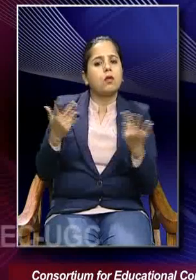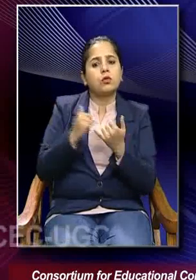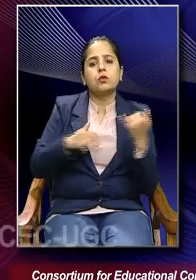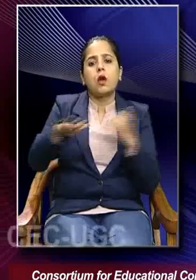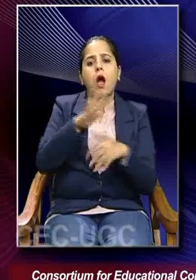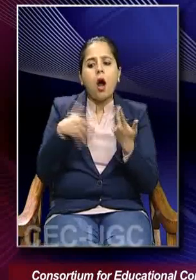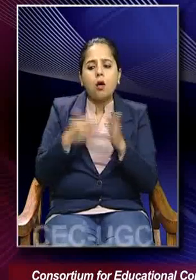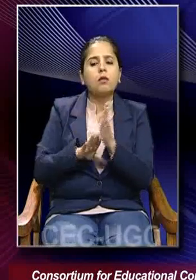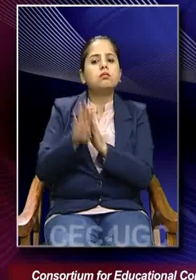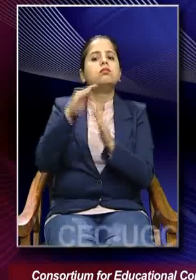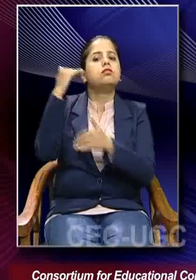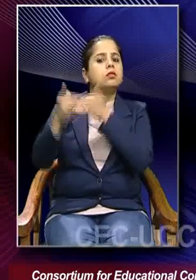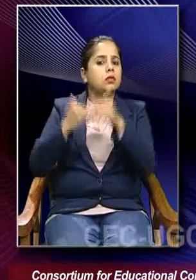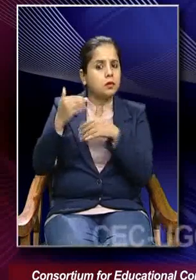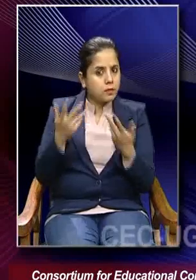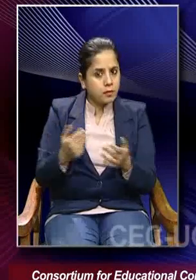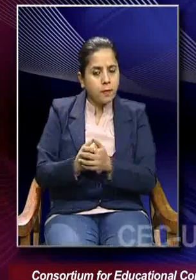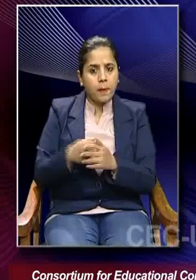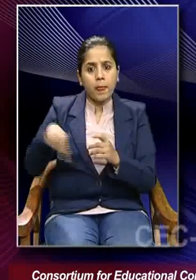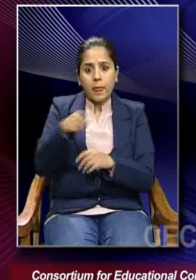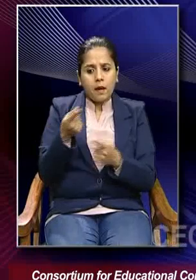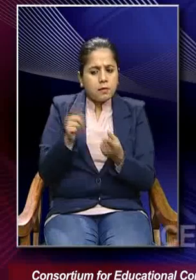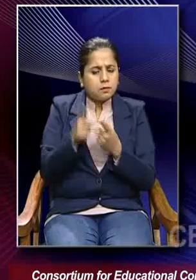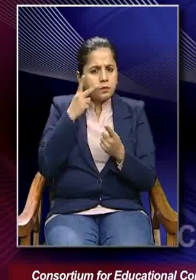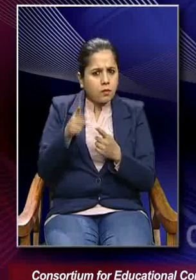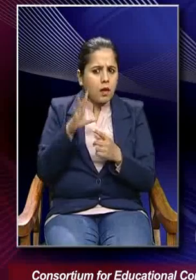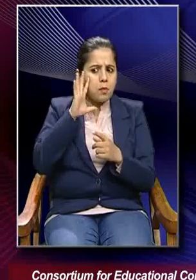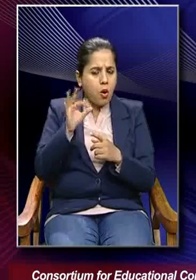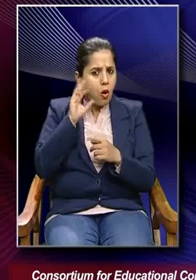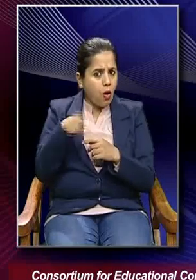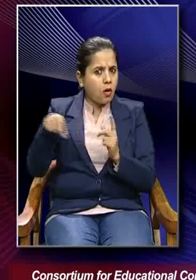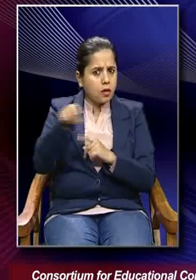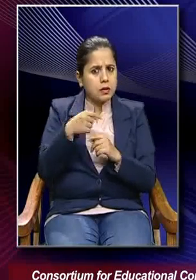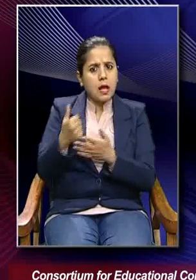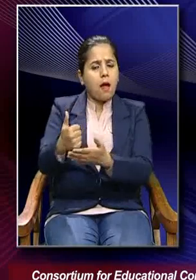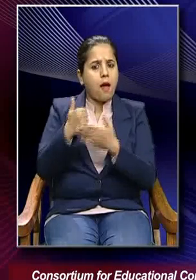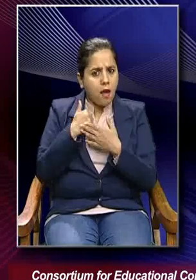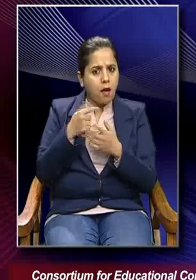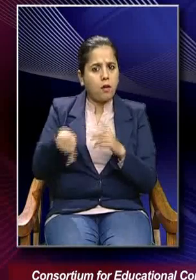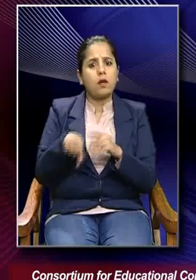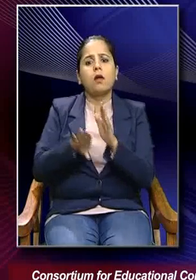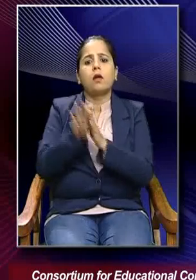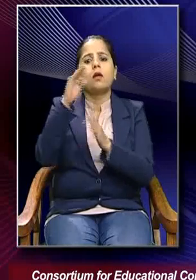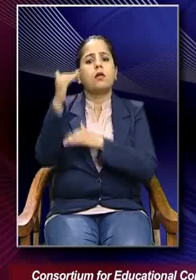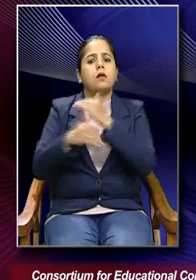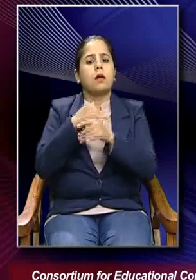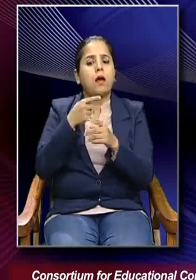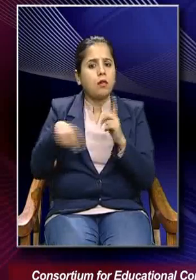sociology developed, and the prominent figures which helped in the development of